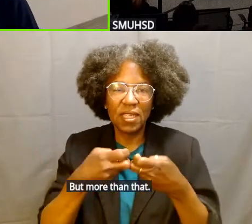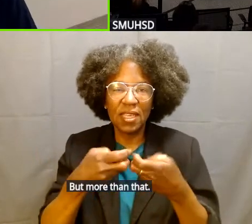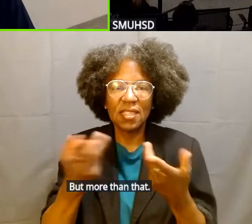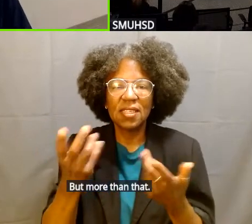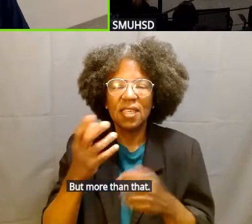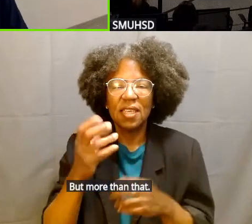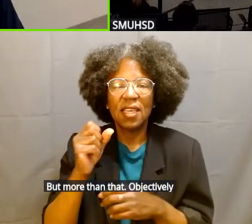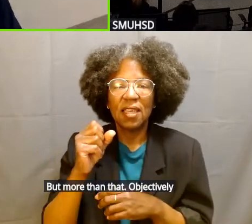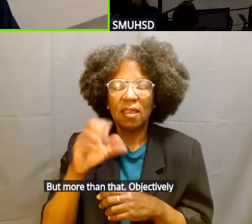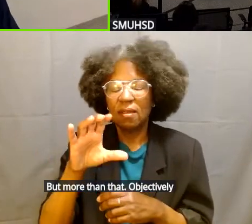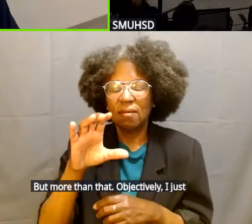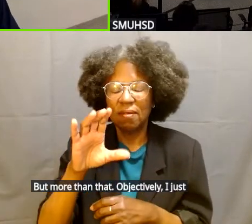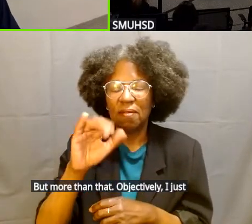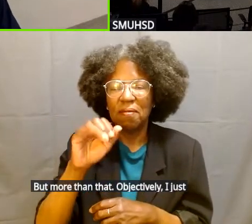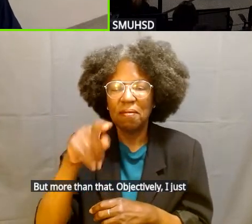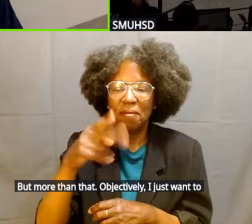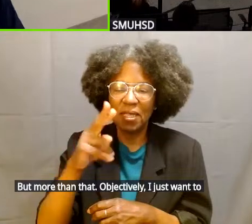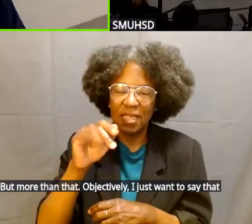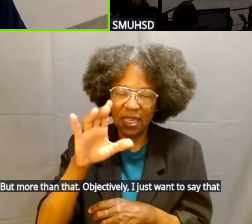objectively, I just want to say that